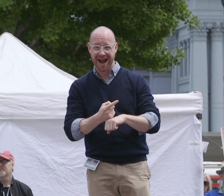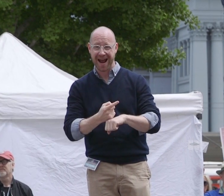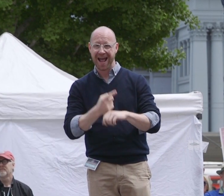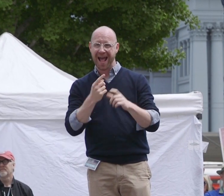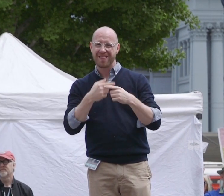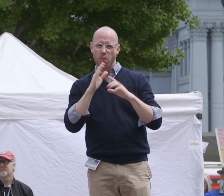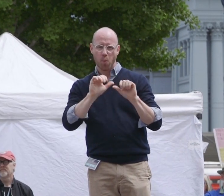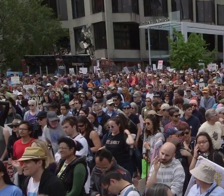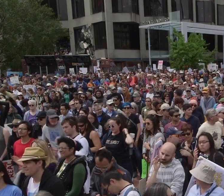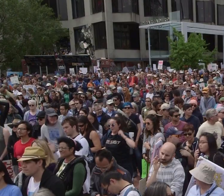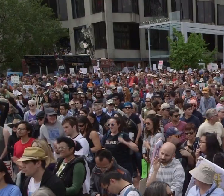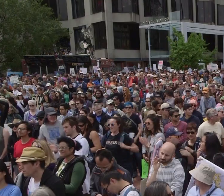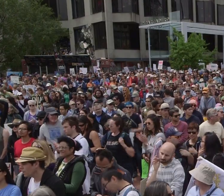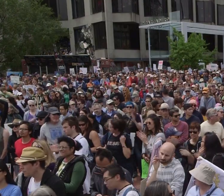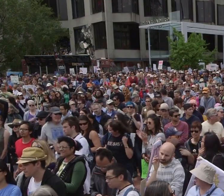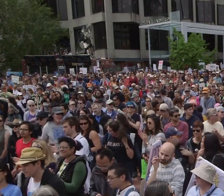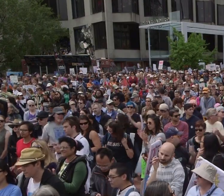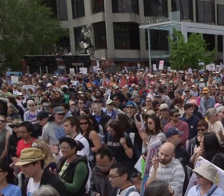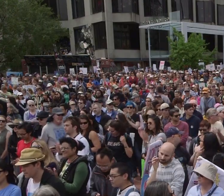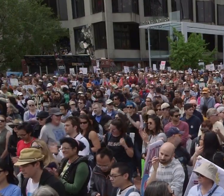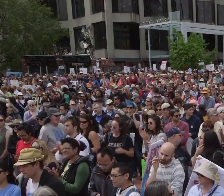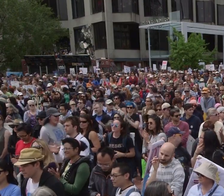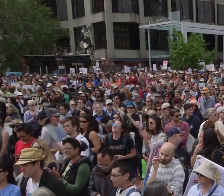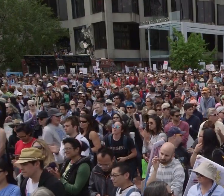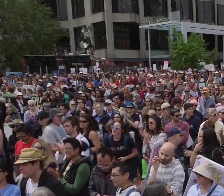decades to come.